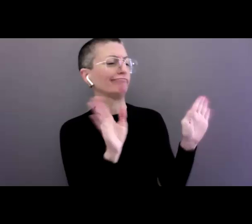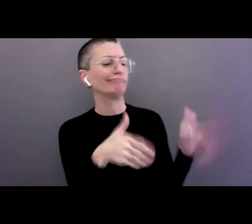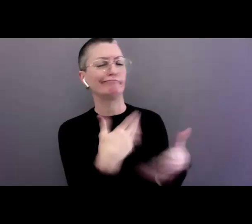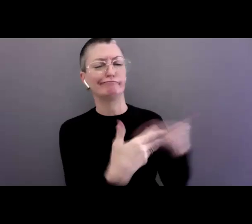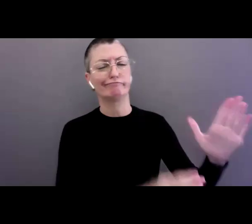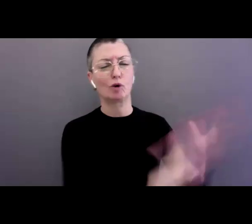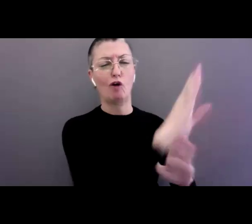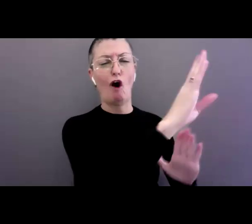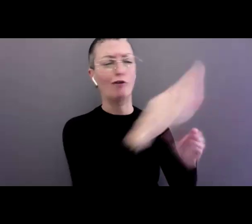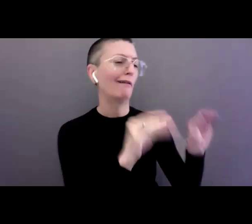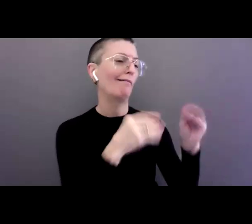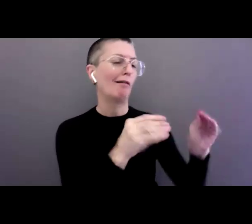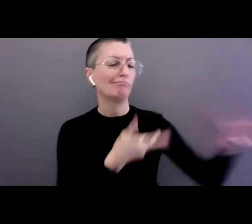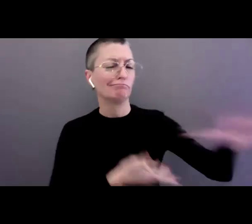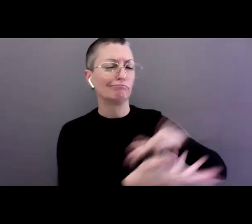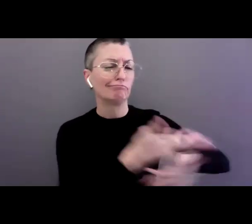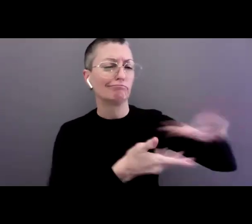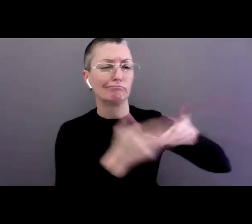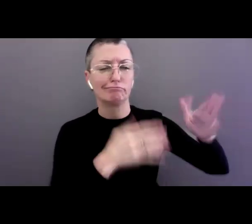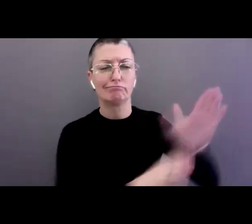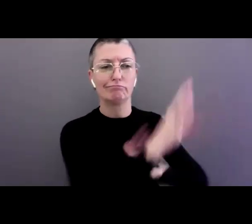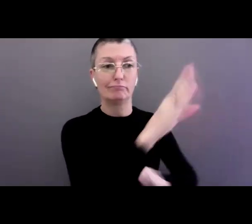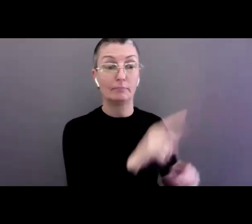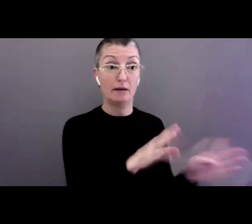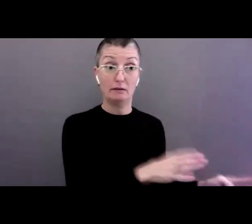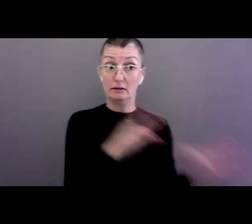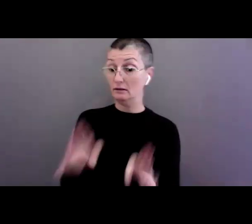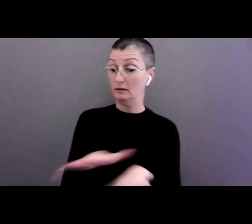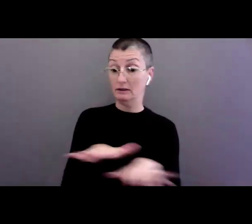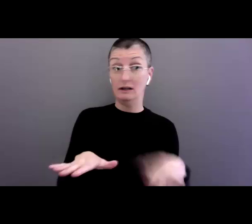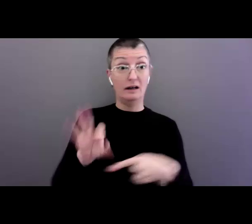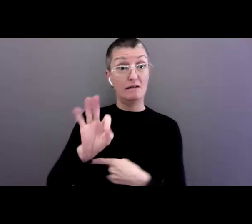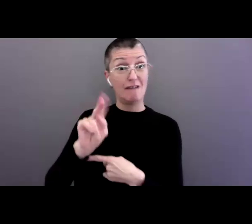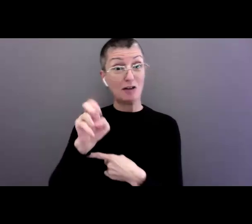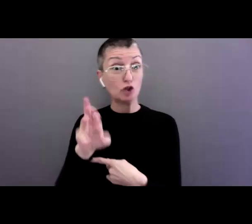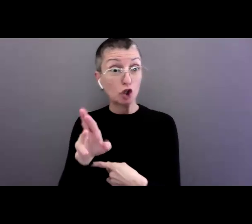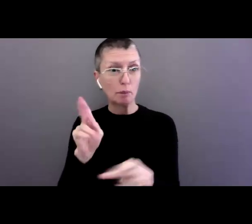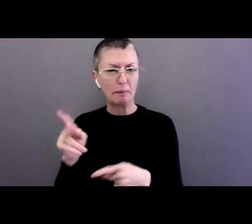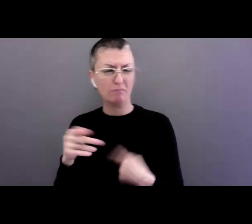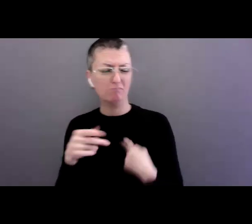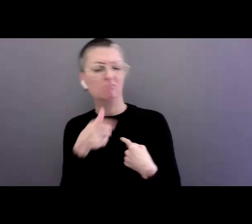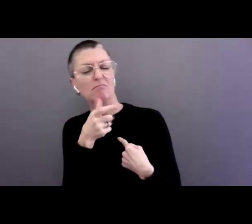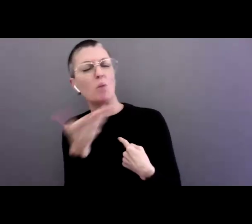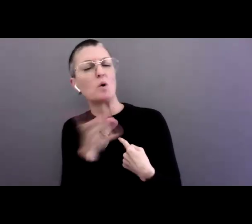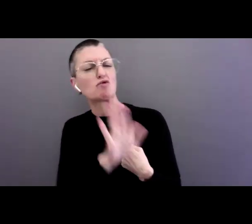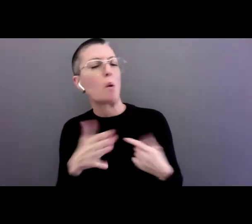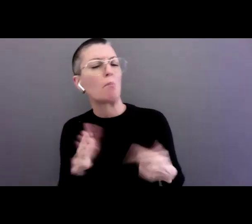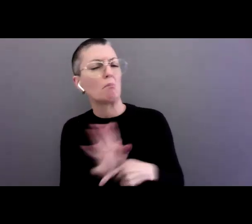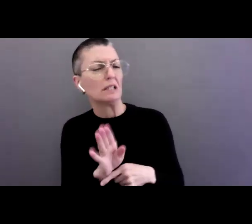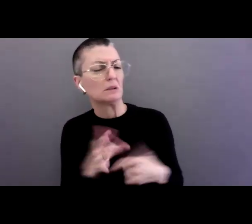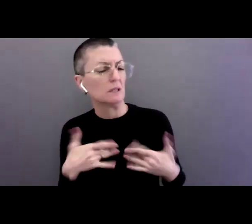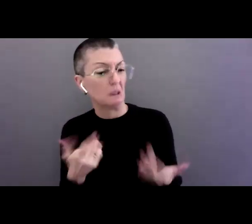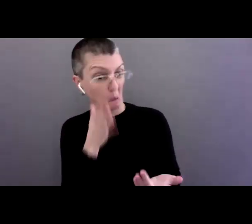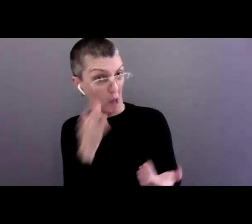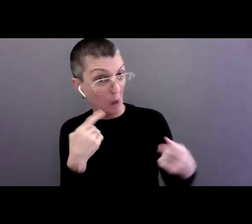this thing. They don't know who they are. People don't know if the money is worth it. People don't even believe if this can work for them. Some folks don't even